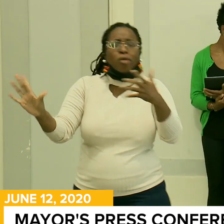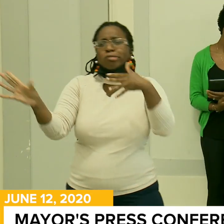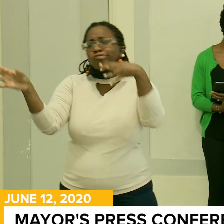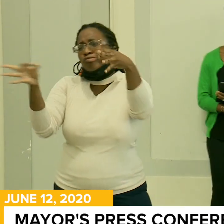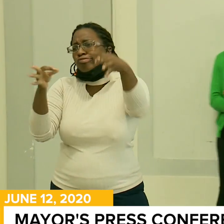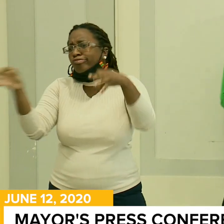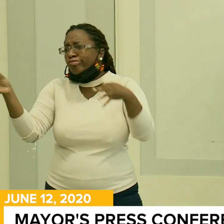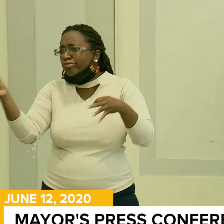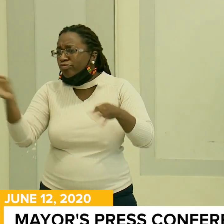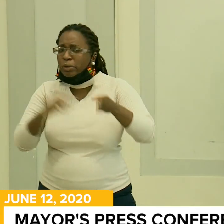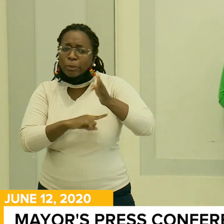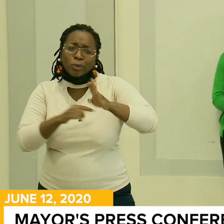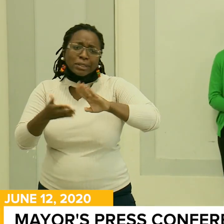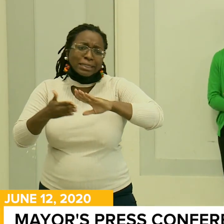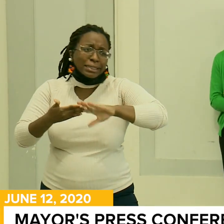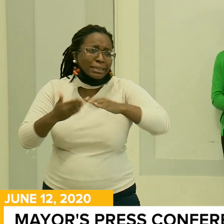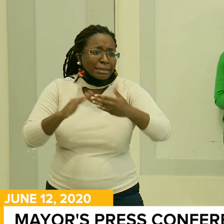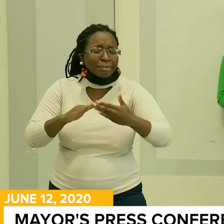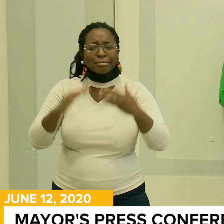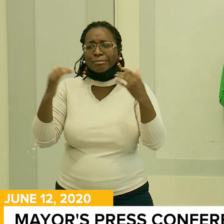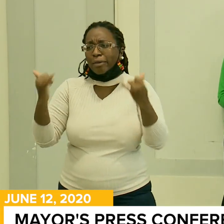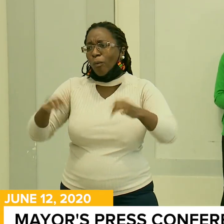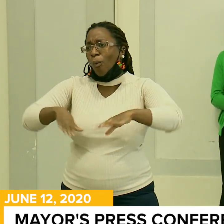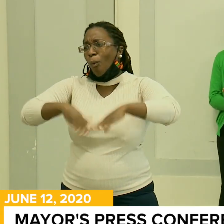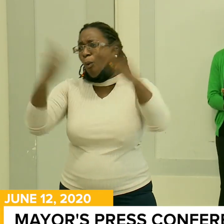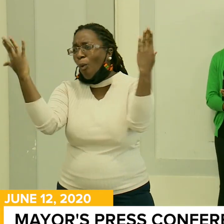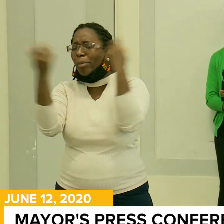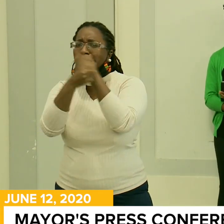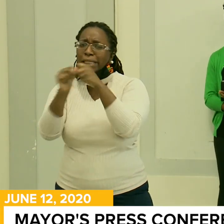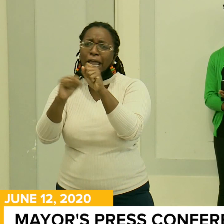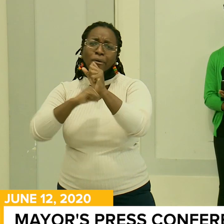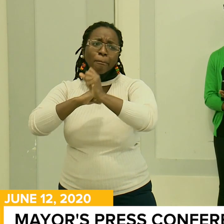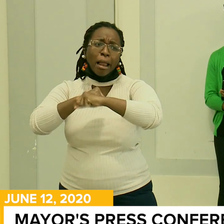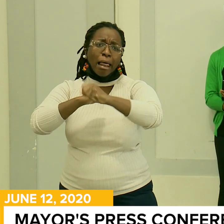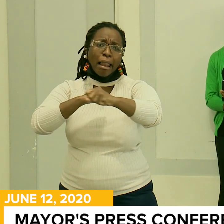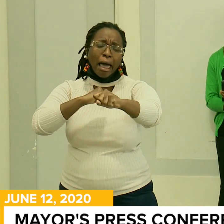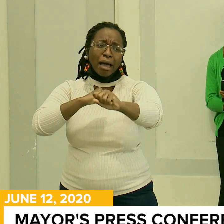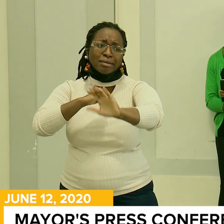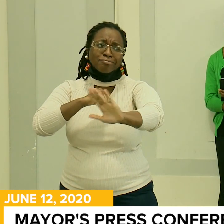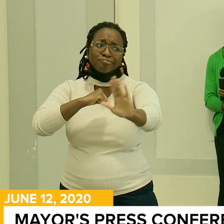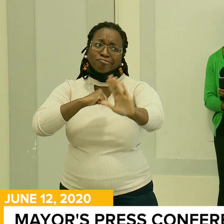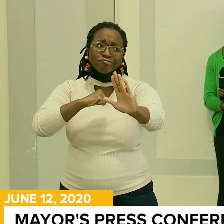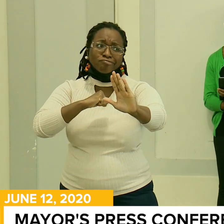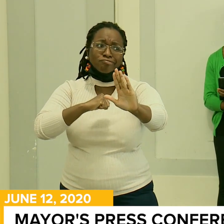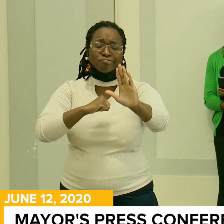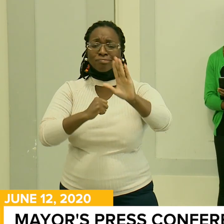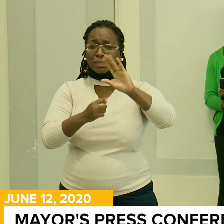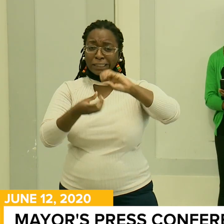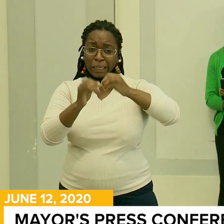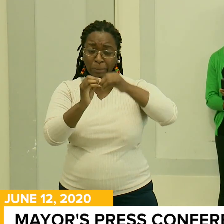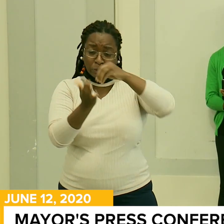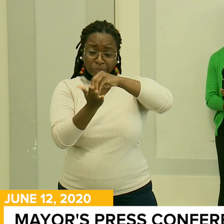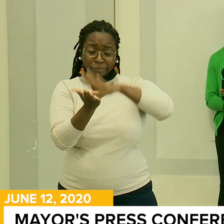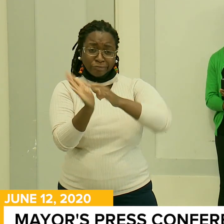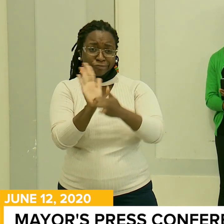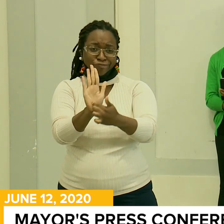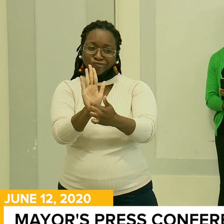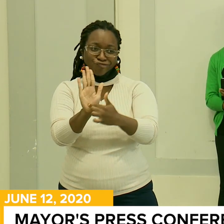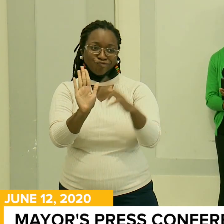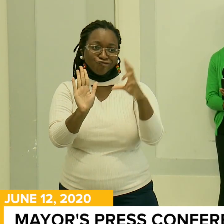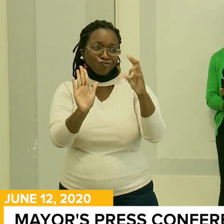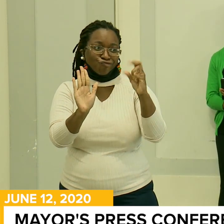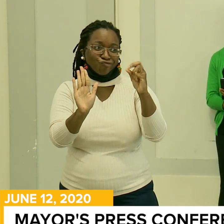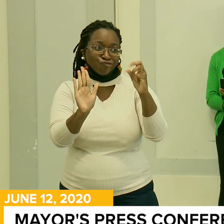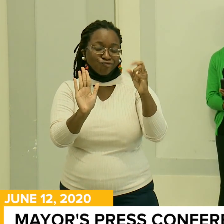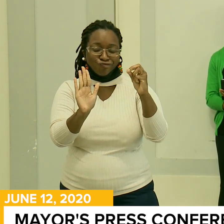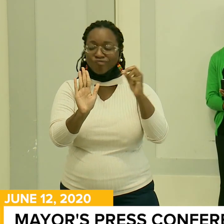is open and safe. But that simply is not what the data is telling us at this time. And Baltimore City